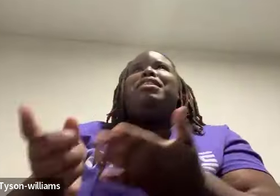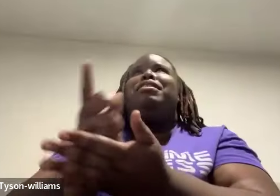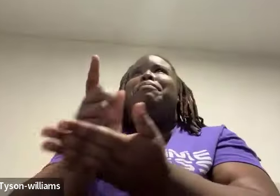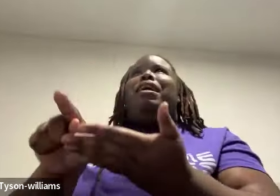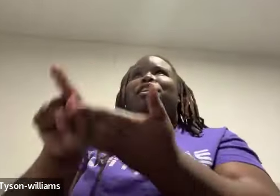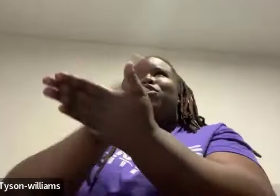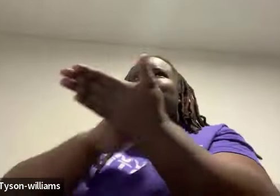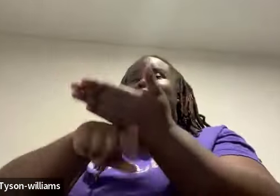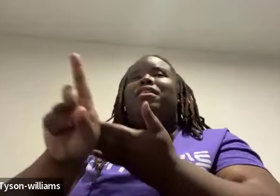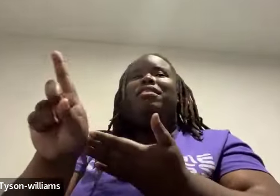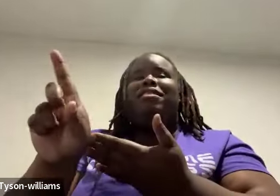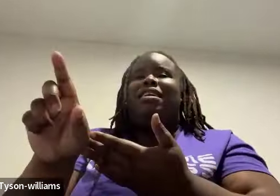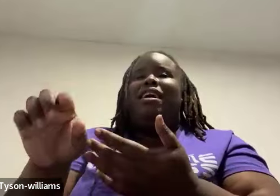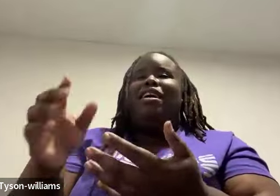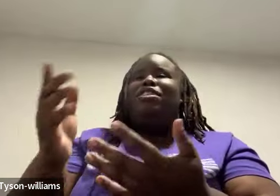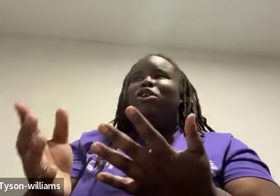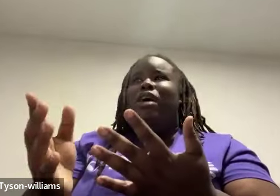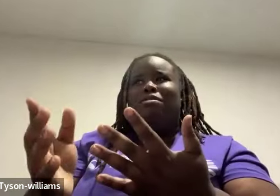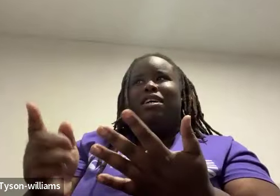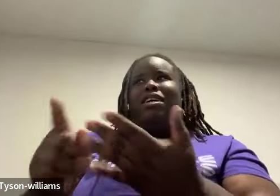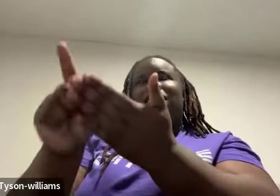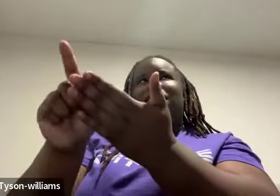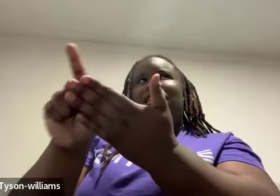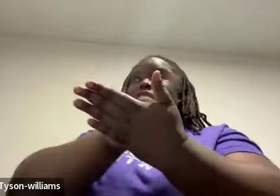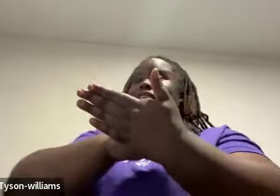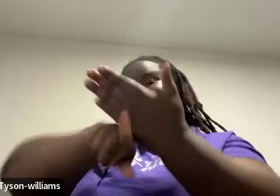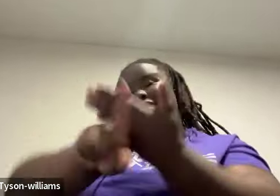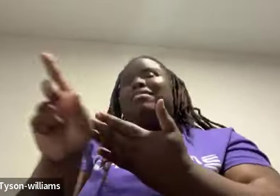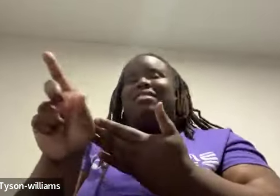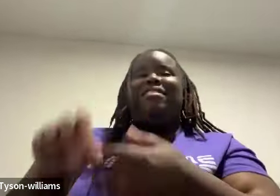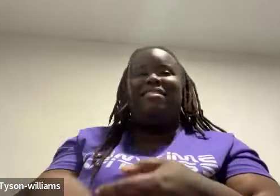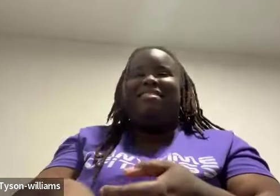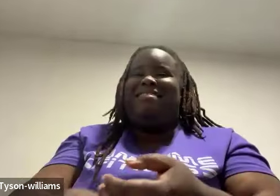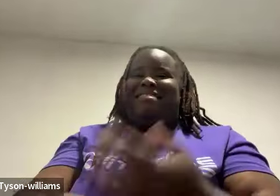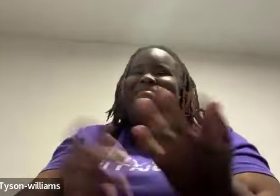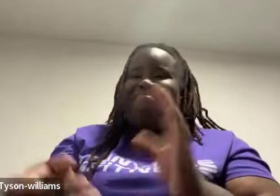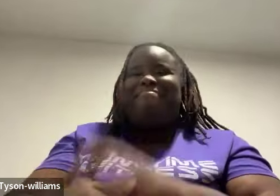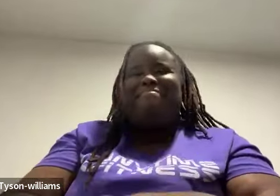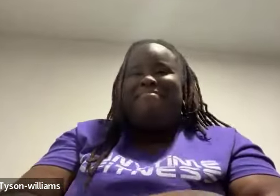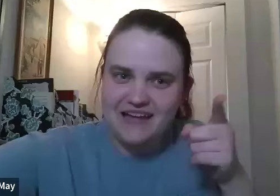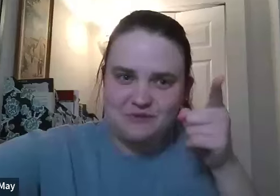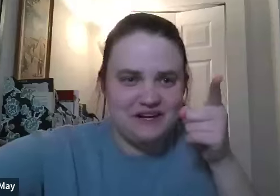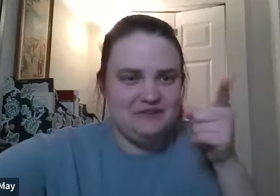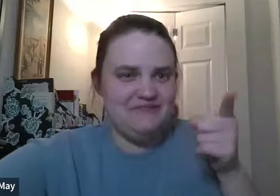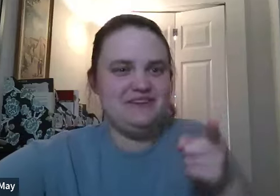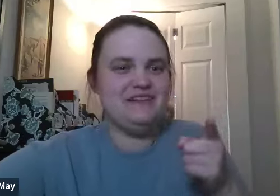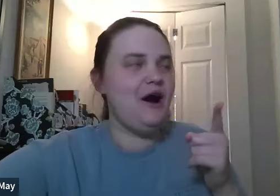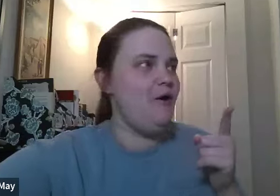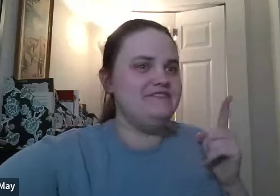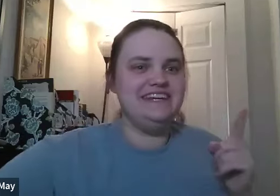seen somebody do this. And so I was like, okay, well, just that's why you love it. You're like, oh, I've seen it.